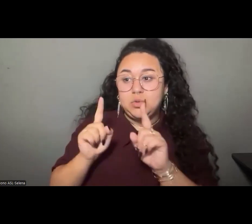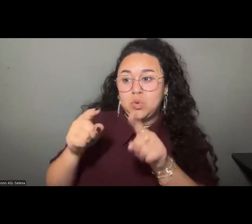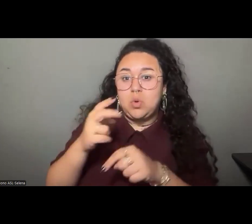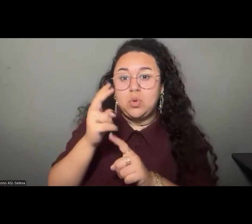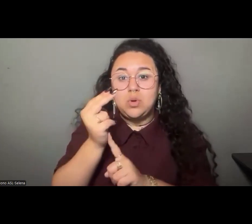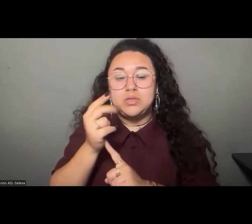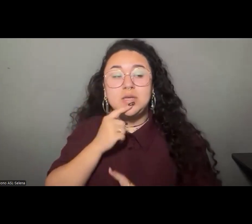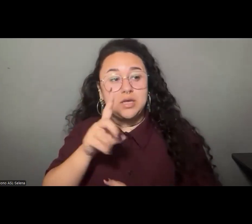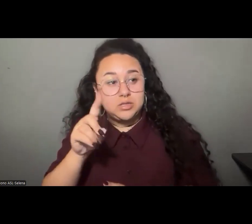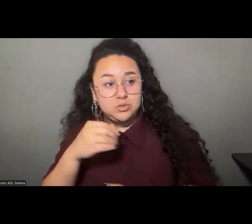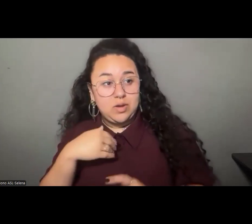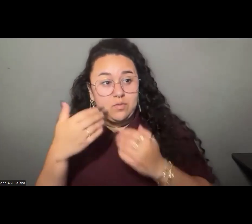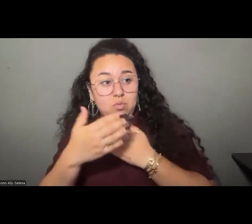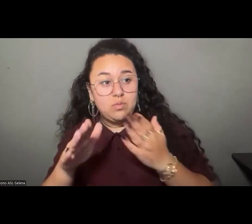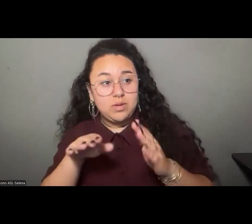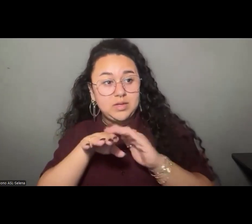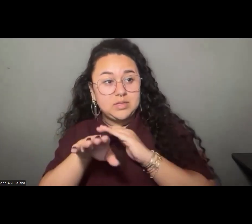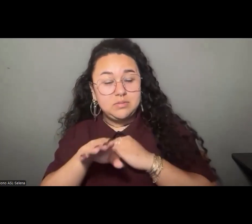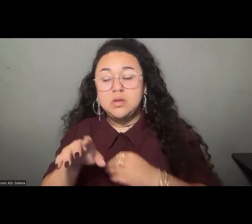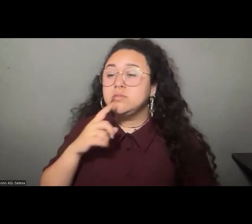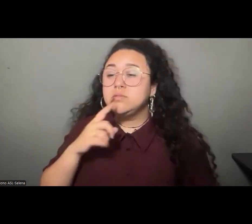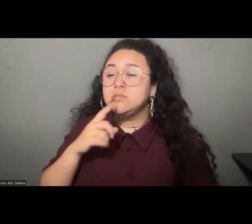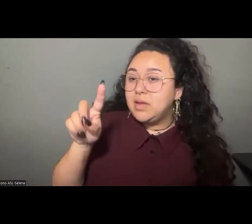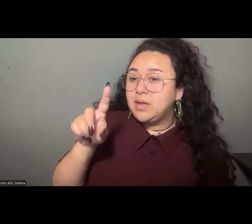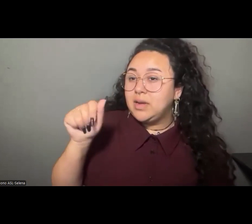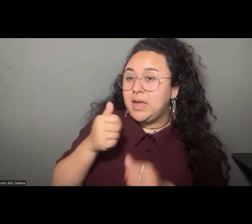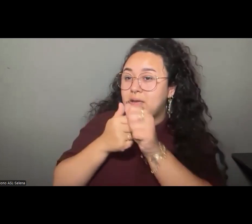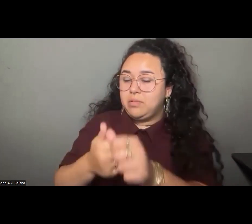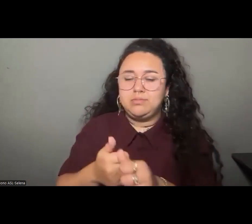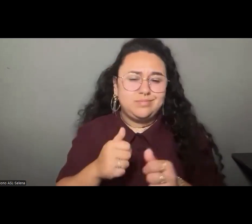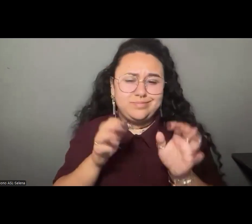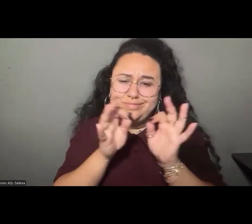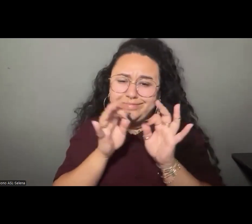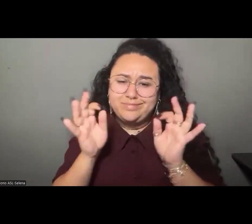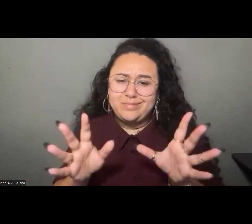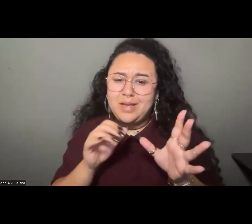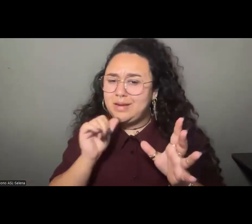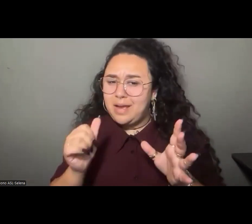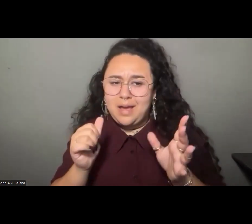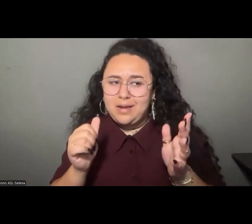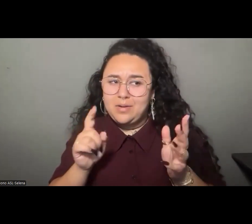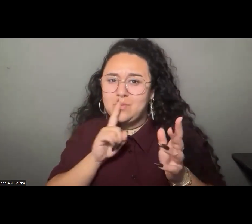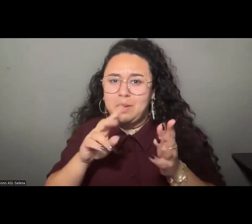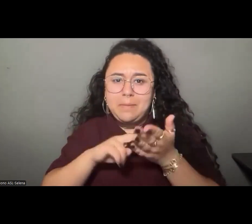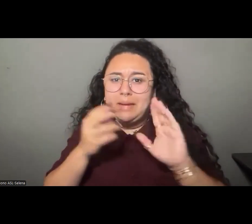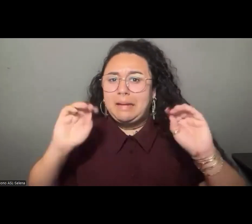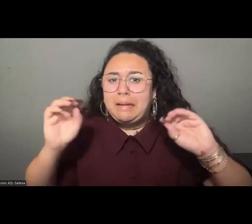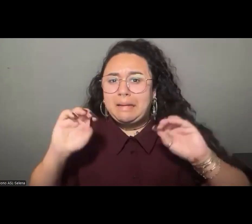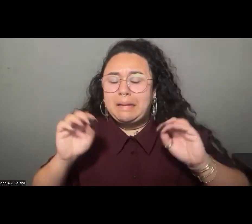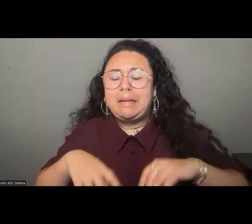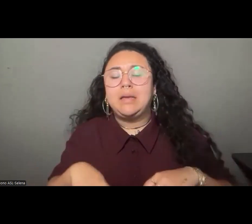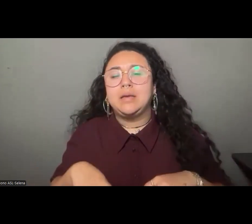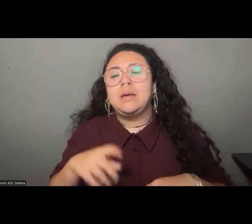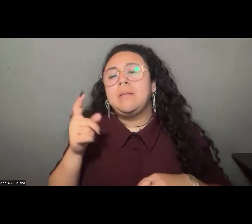do you have a room that's accessible? And they're like, it's ADA compliant. And we know that means nothing. Like it means slightly better than nothing. But, it doesn't mean like, oh